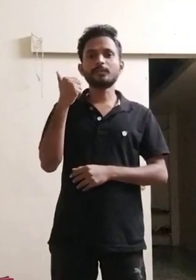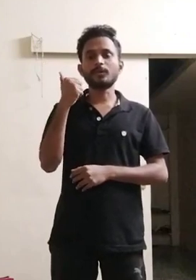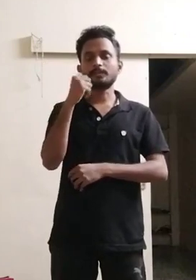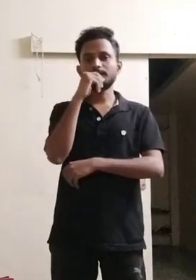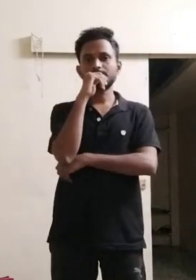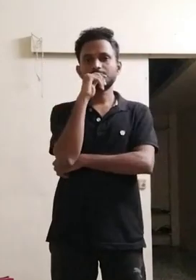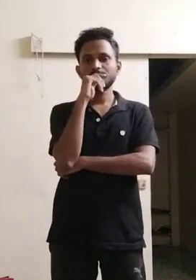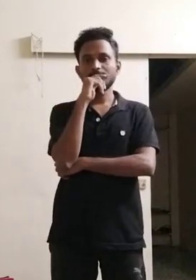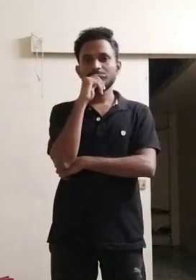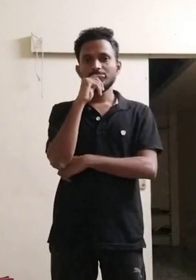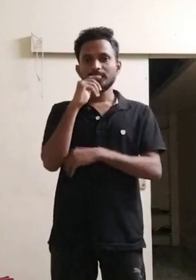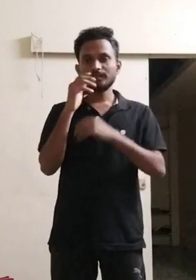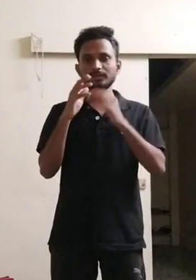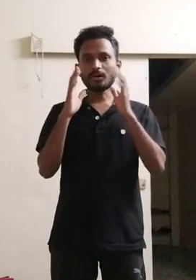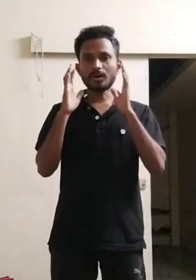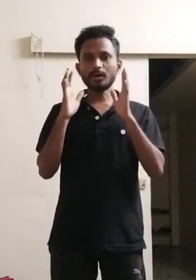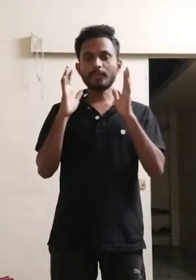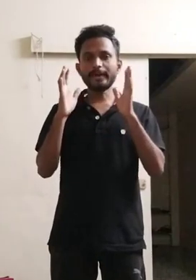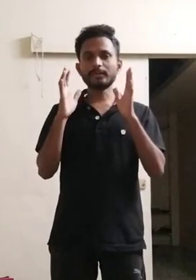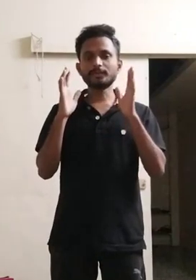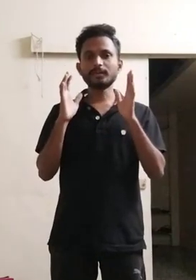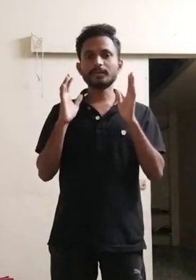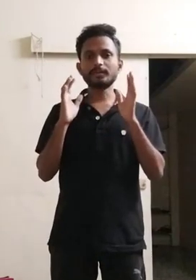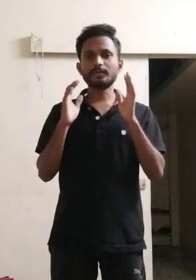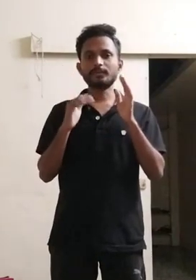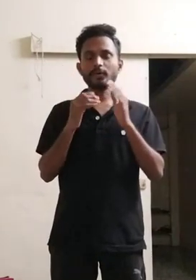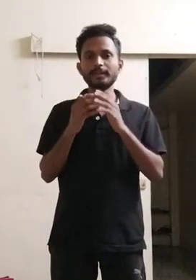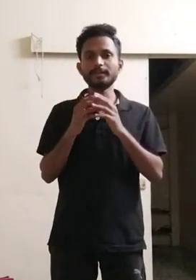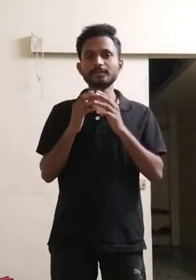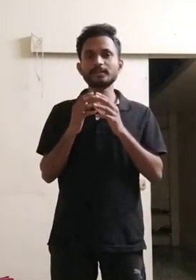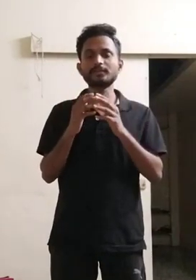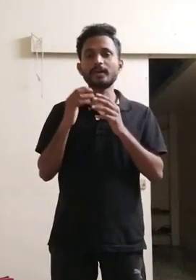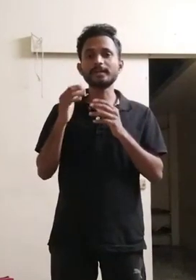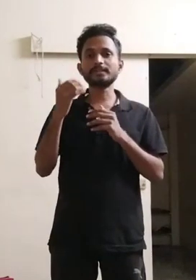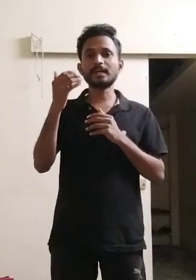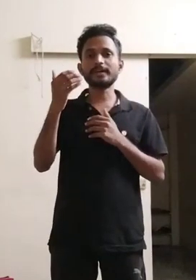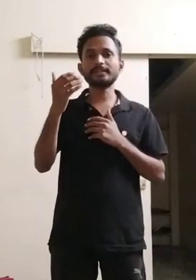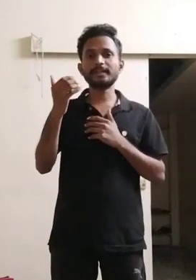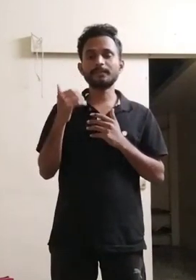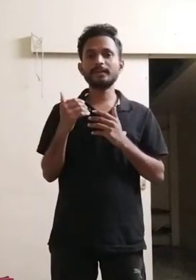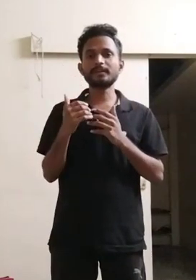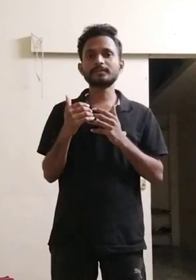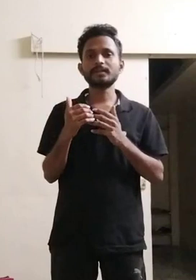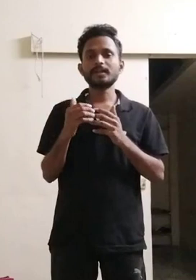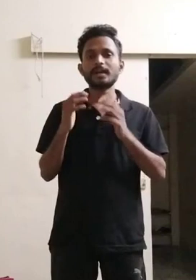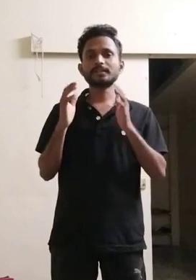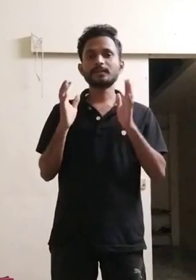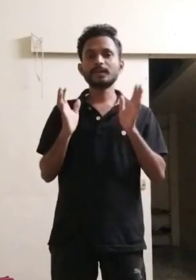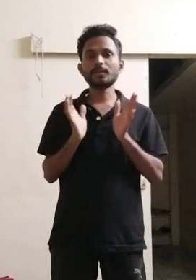platform? This is all point of the point discussed why Java is independence, and summary of